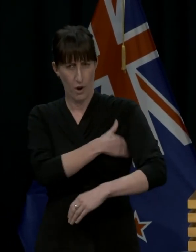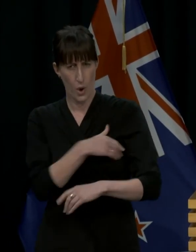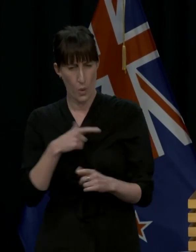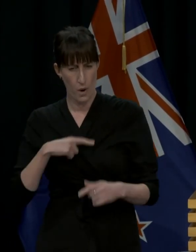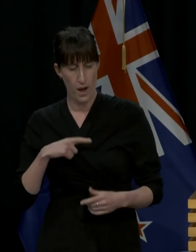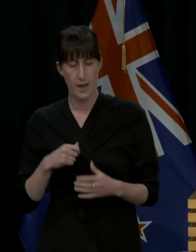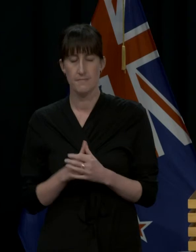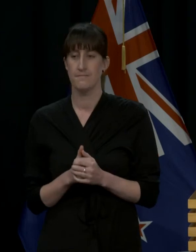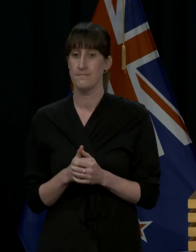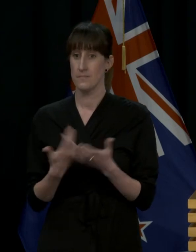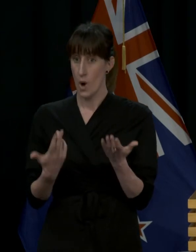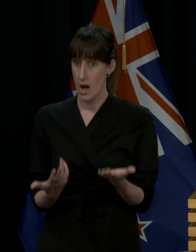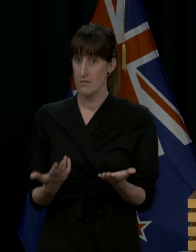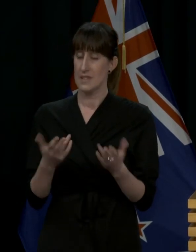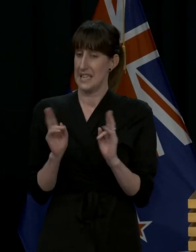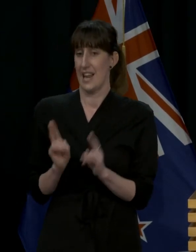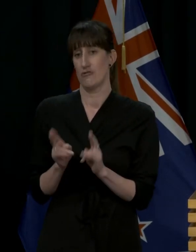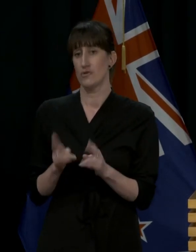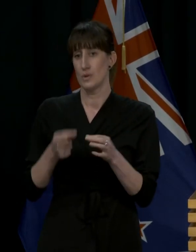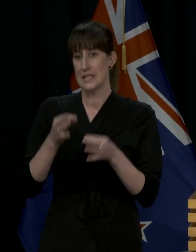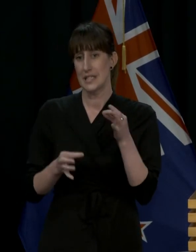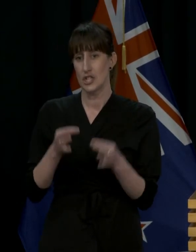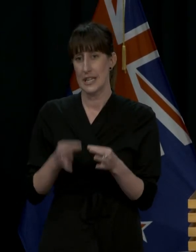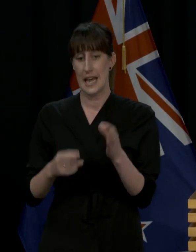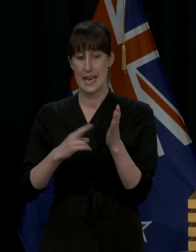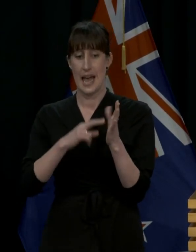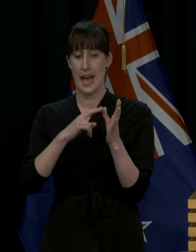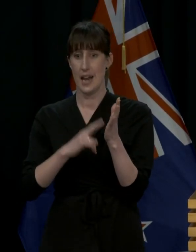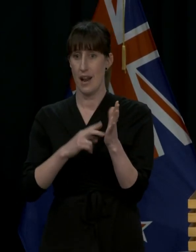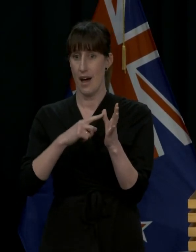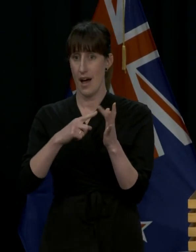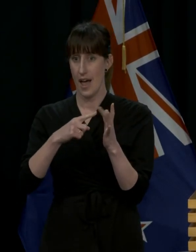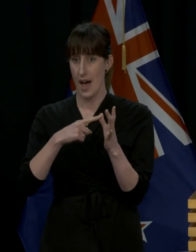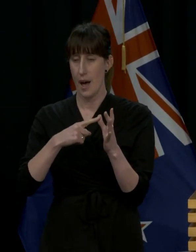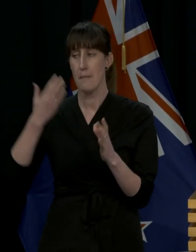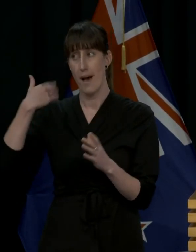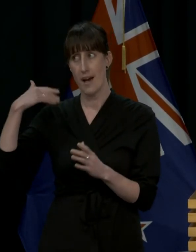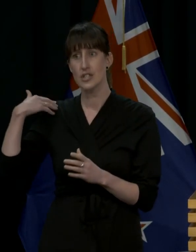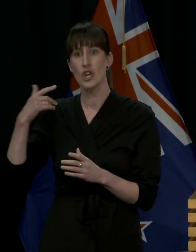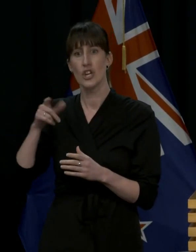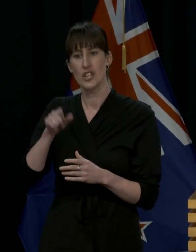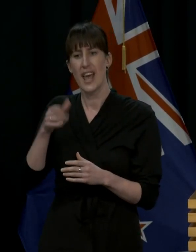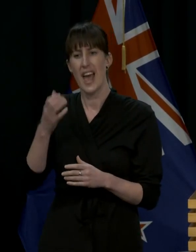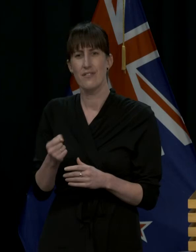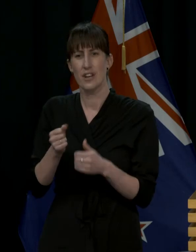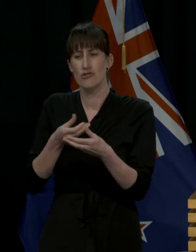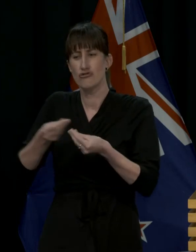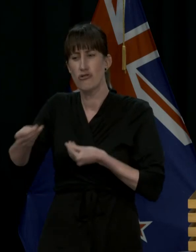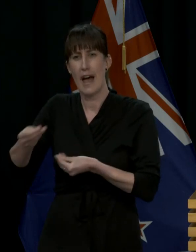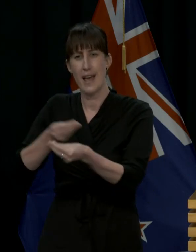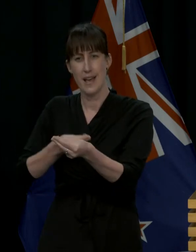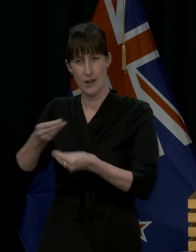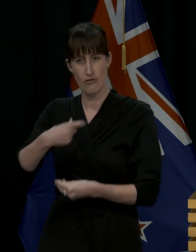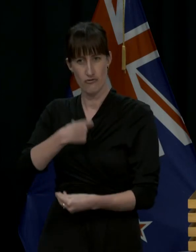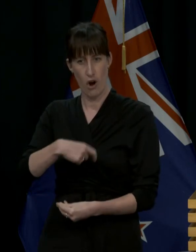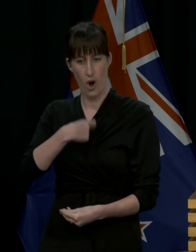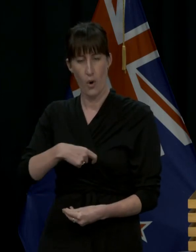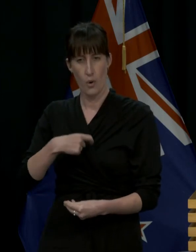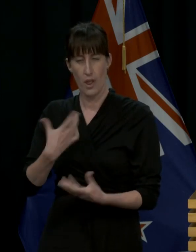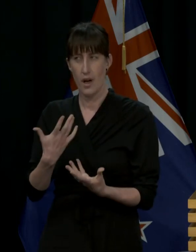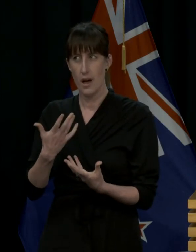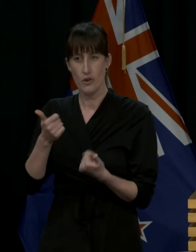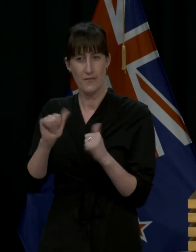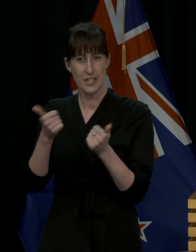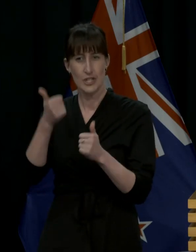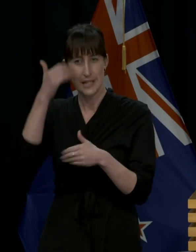Nanaia has, in the course of the last term, held an associate trade role, which has given her experience in that area.